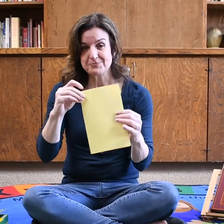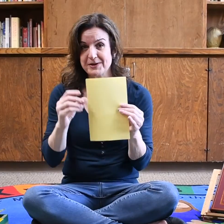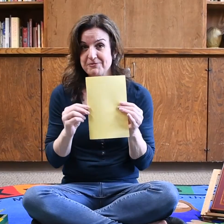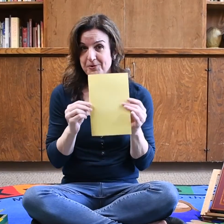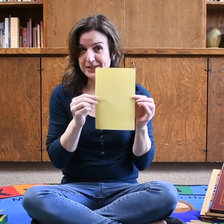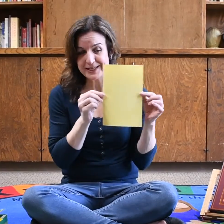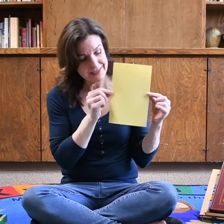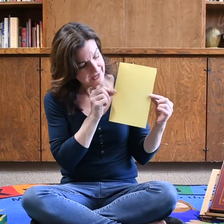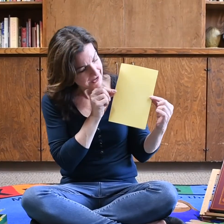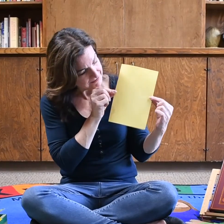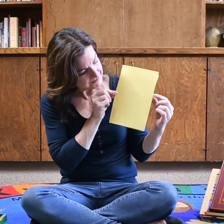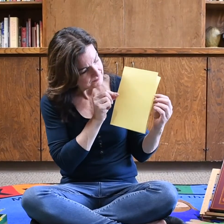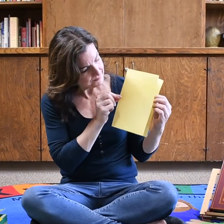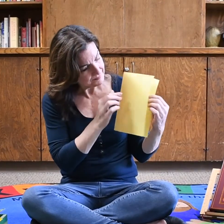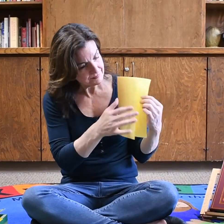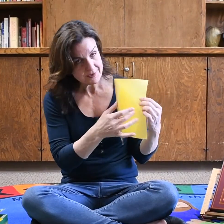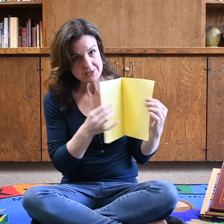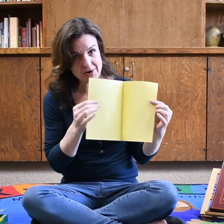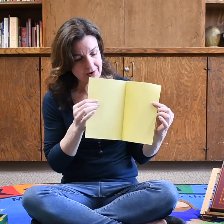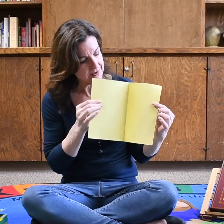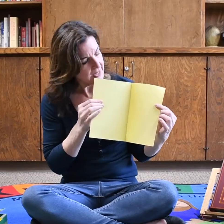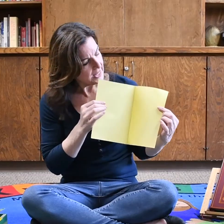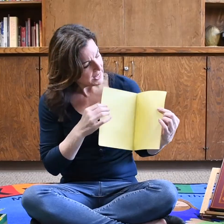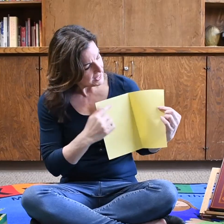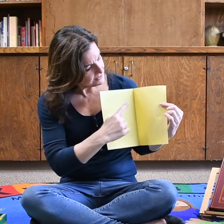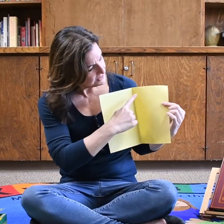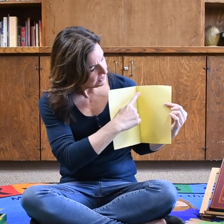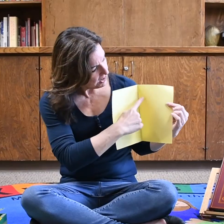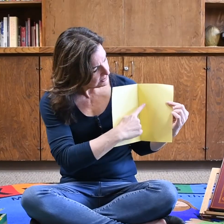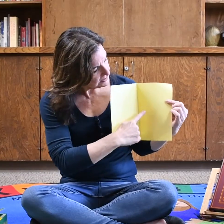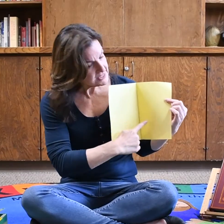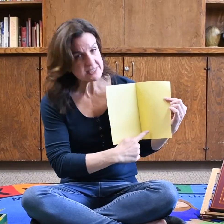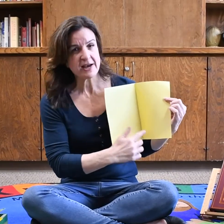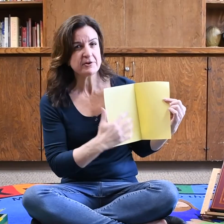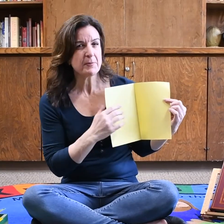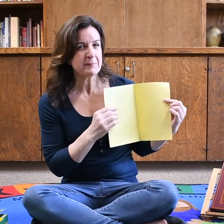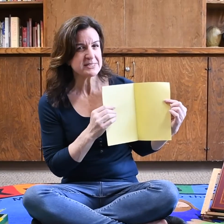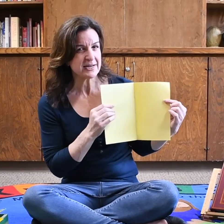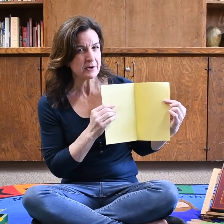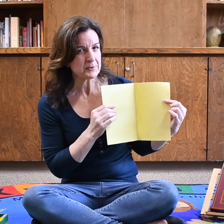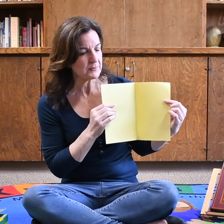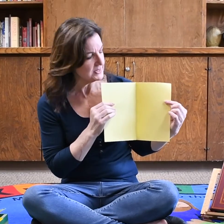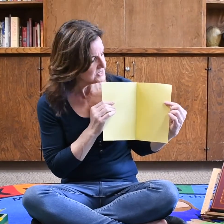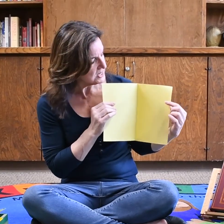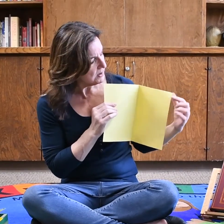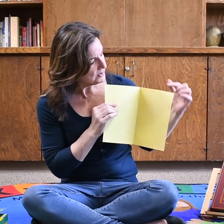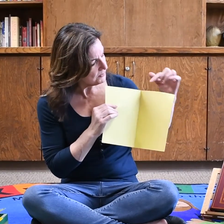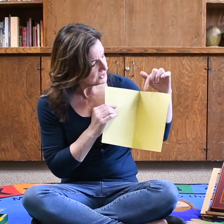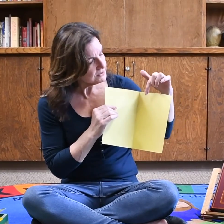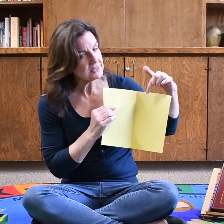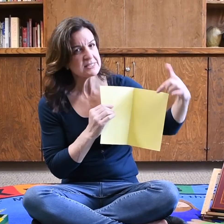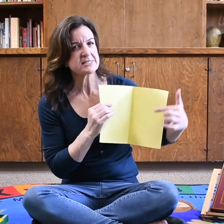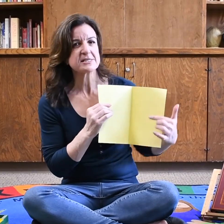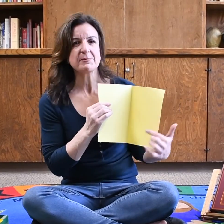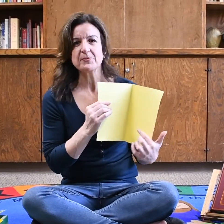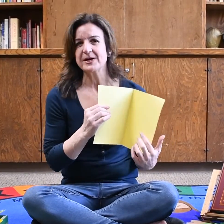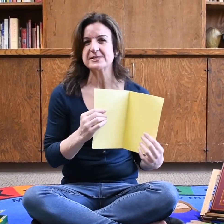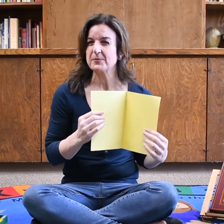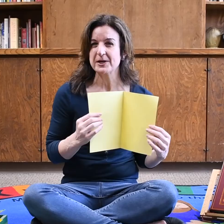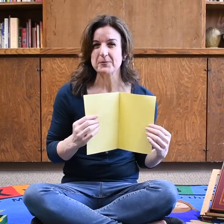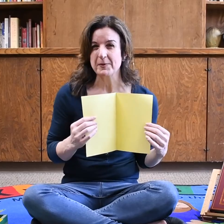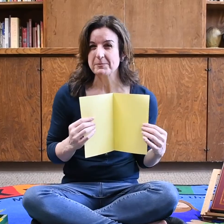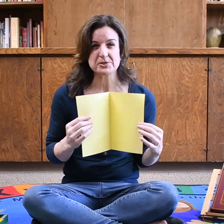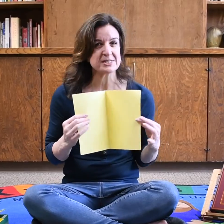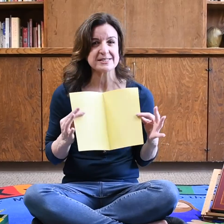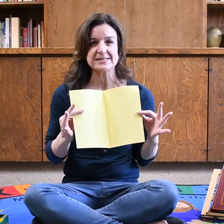you know, by folding it in half. That's a card. And then list, have your mom and dad help you with this, but I want you to list some of the ways